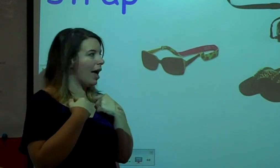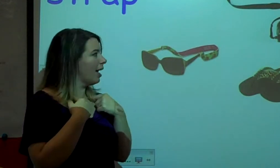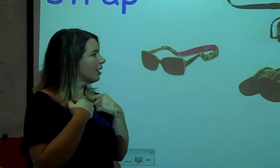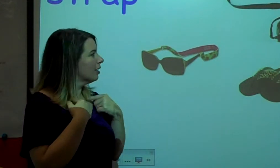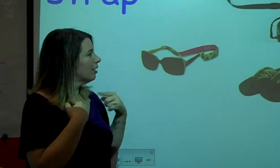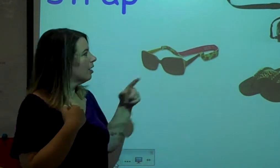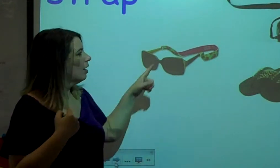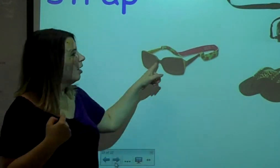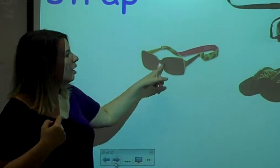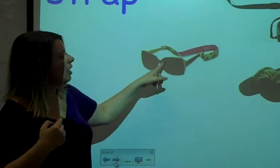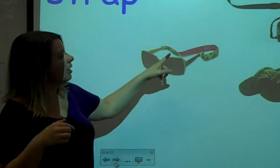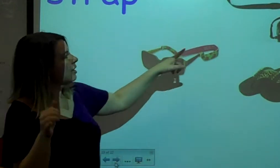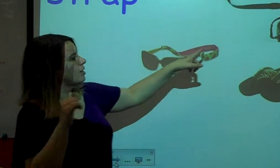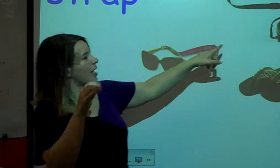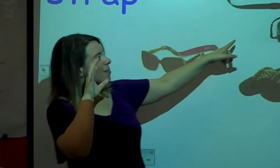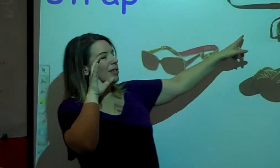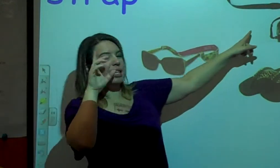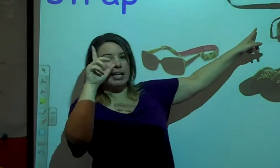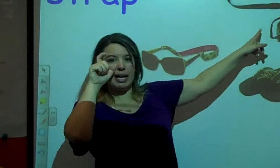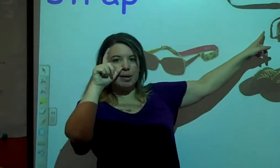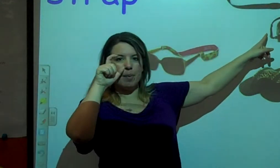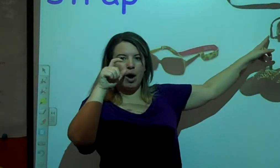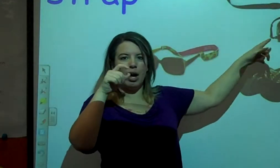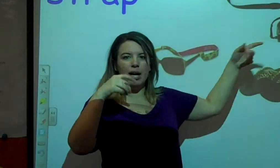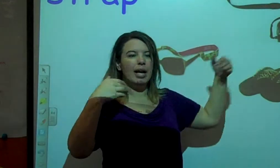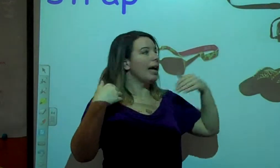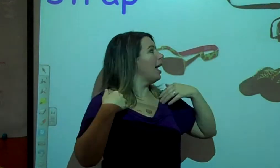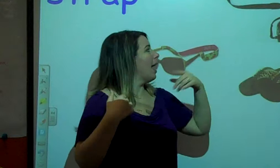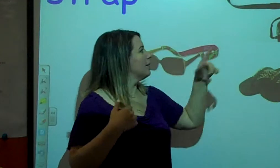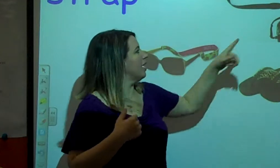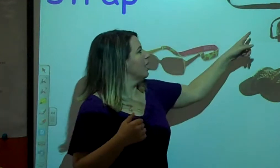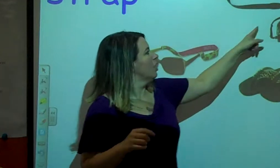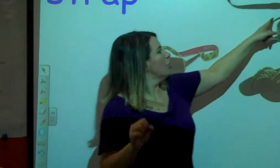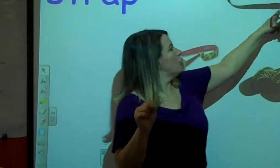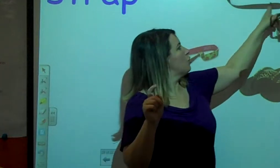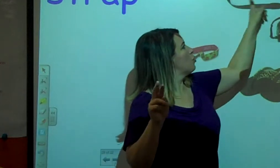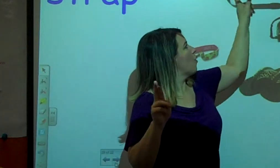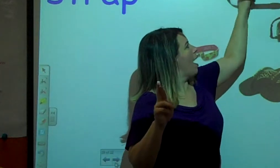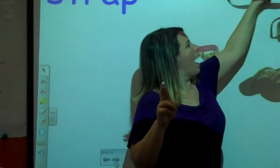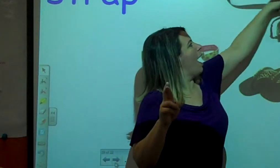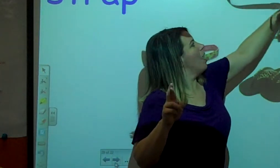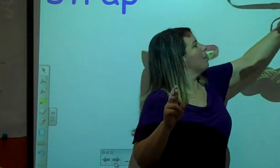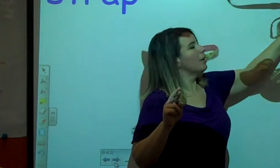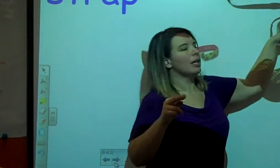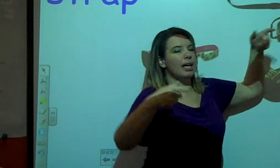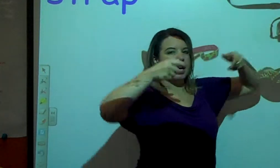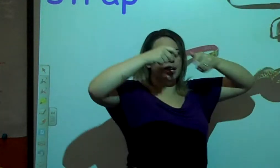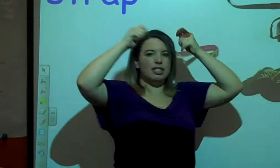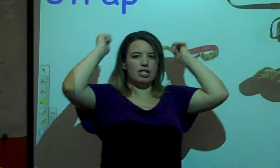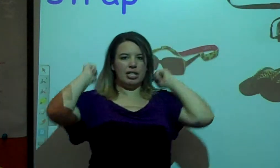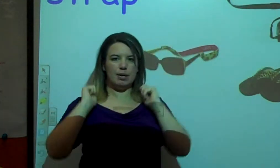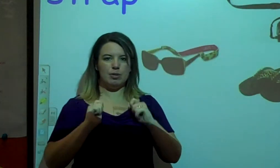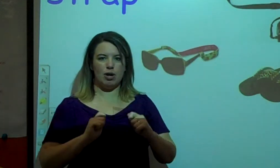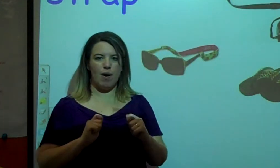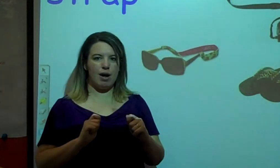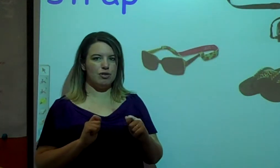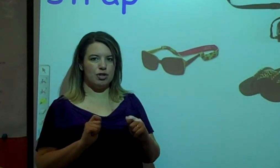neck. The same with the camera. It has a strap. And it just keeps it around your